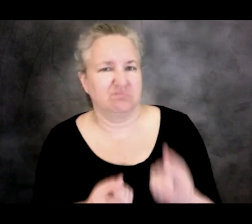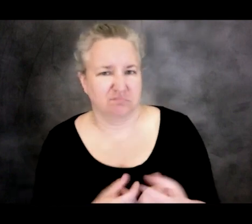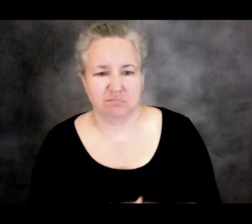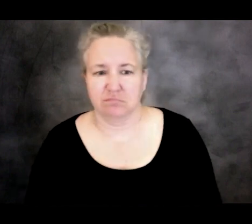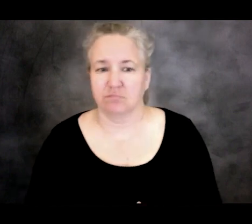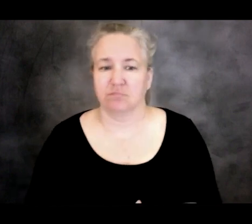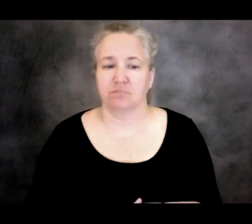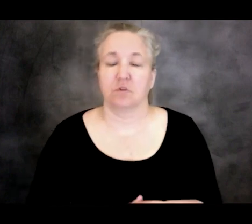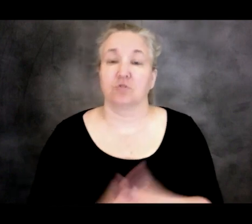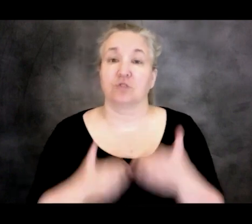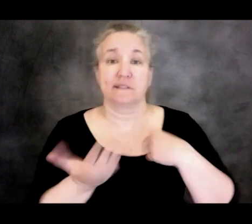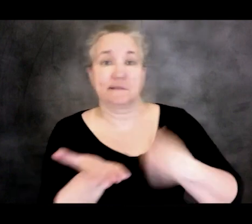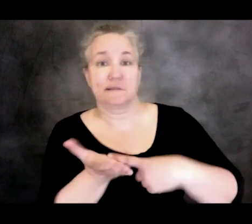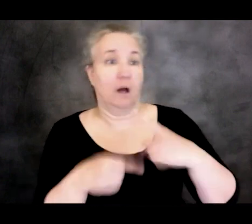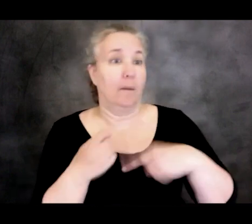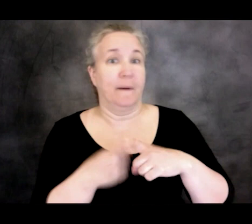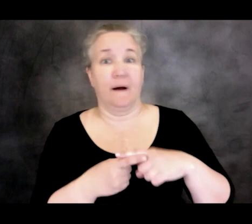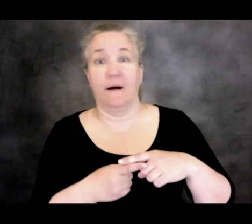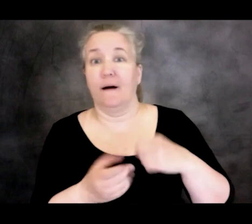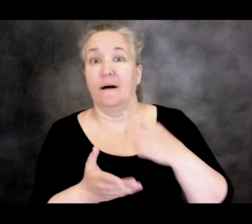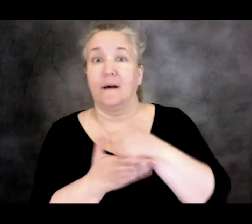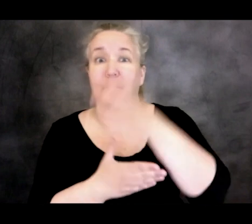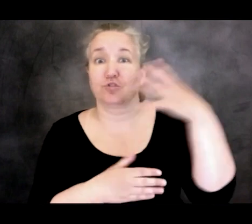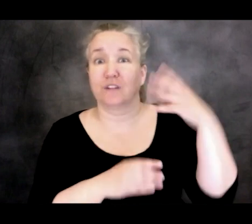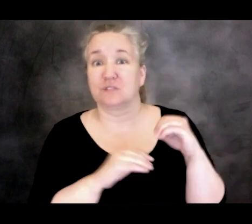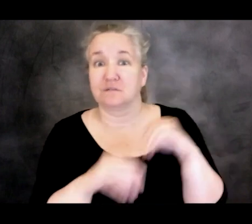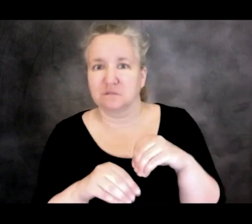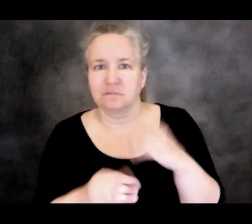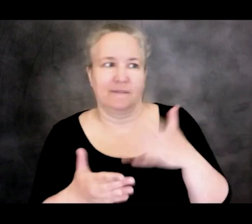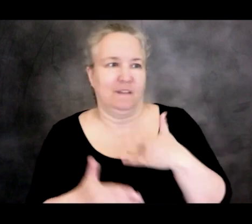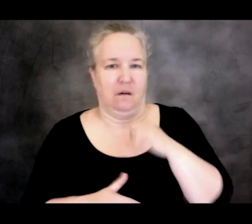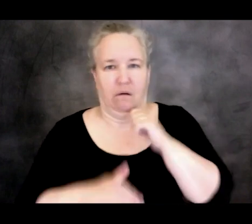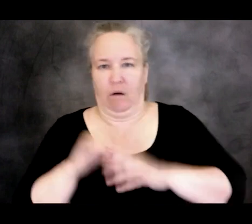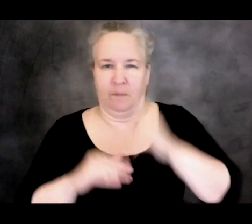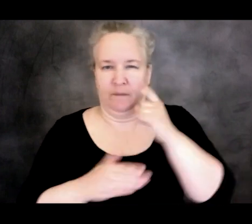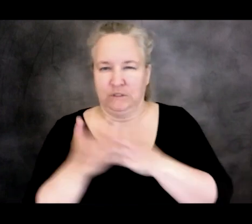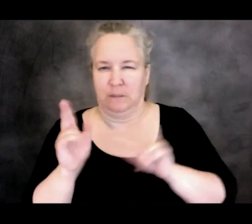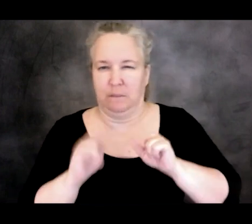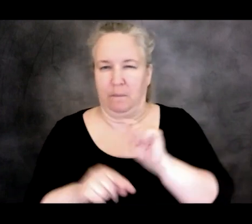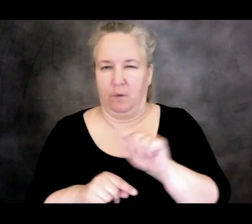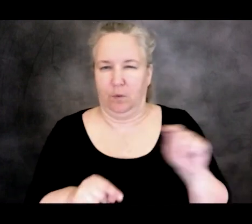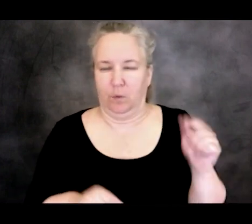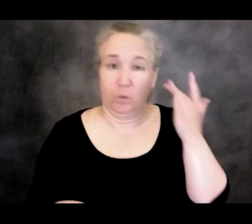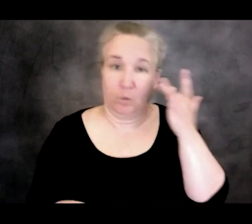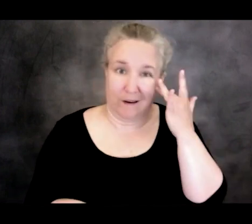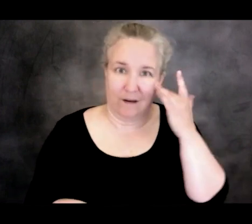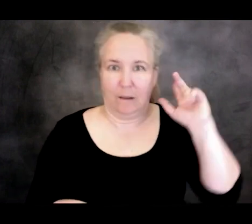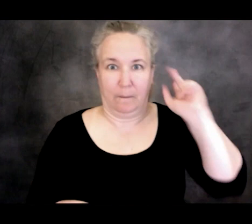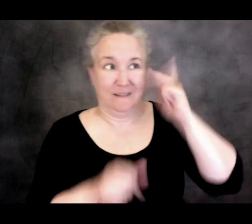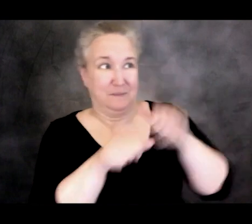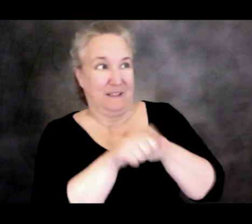have a conversation about immigration may be uncomfortable for some people because of the nature of the politics, but